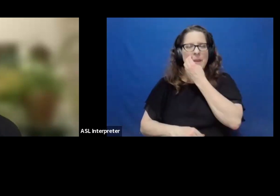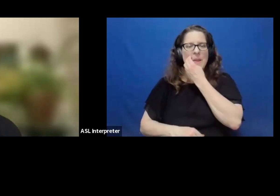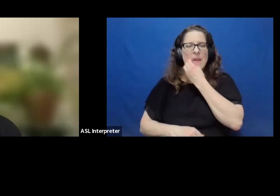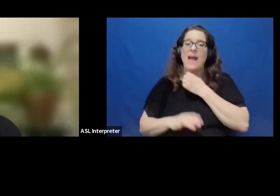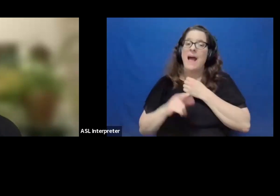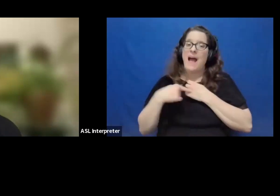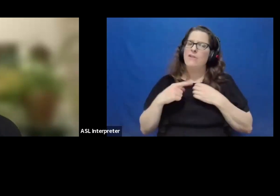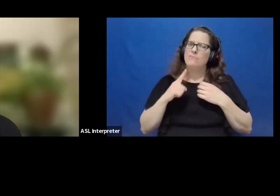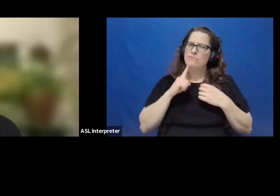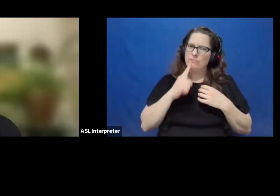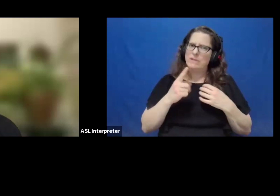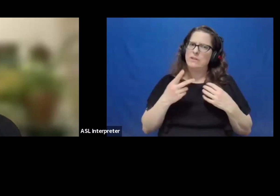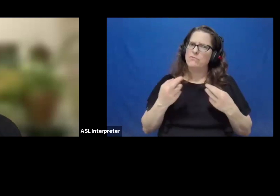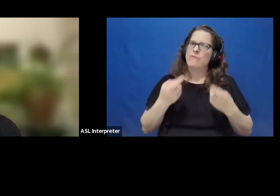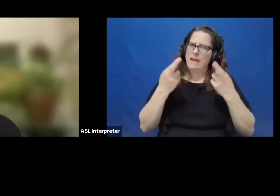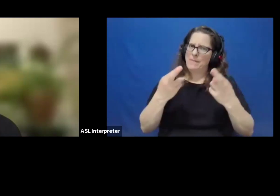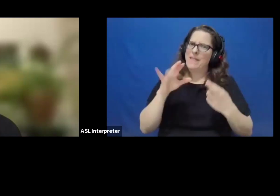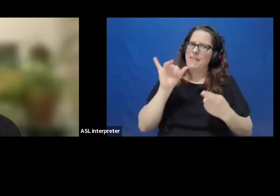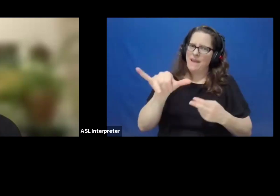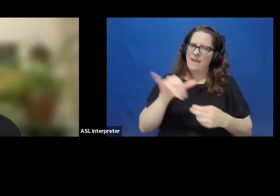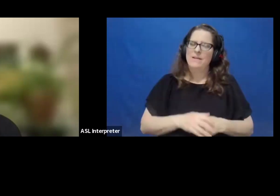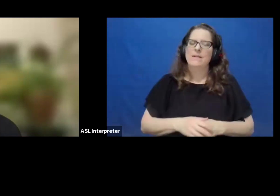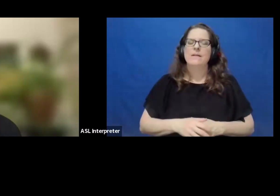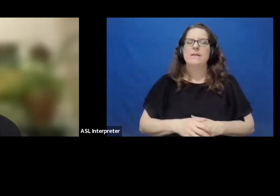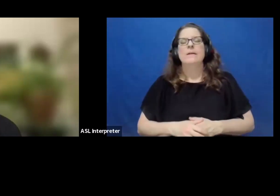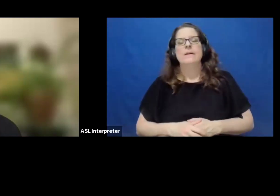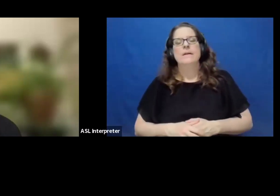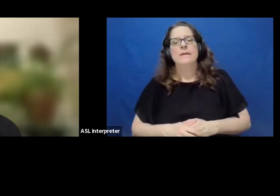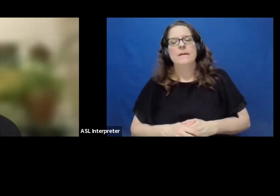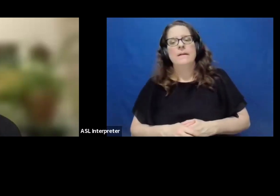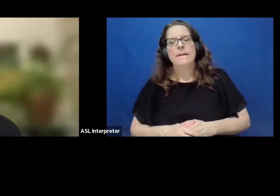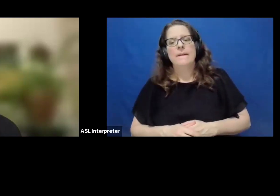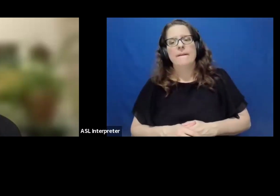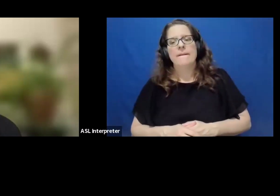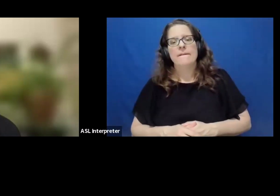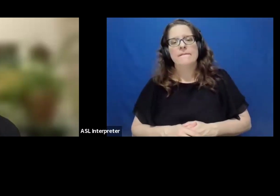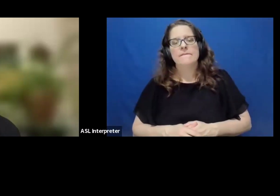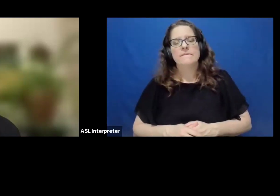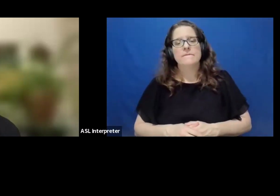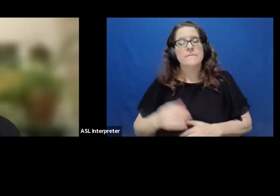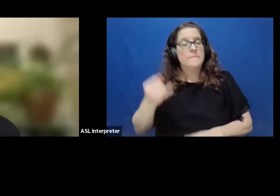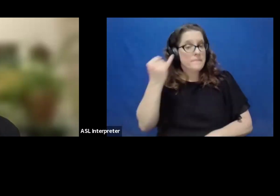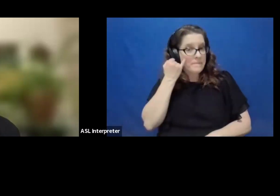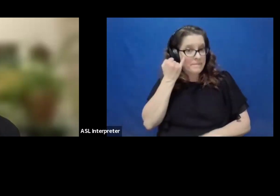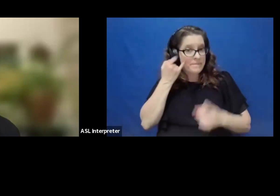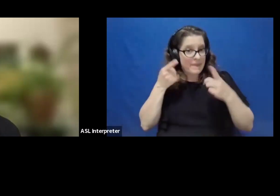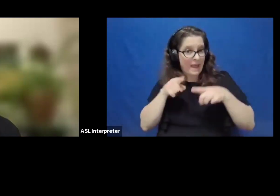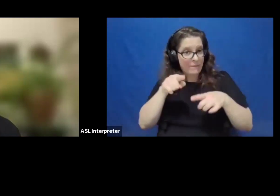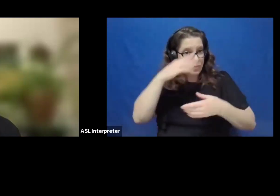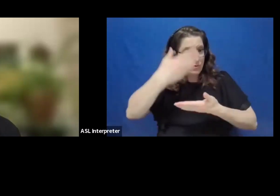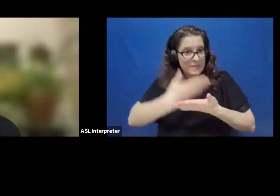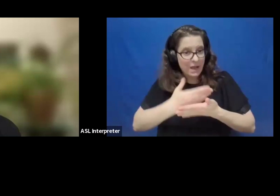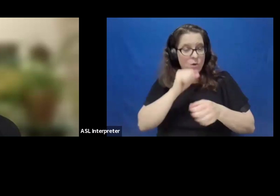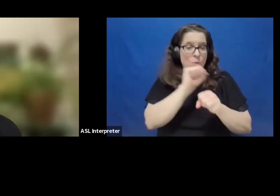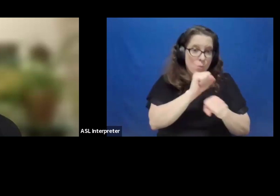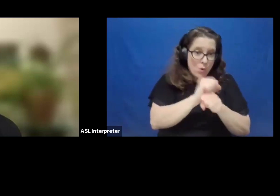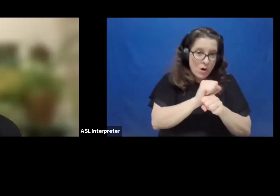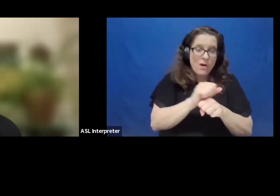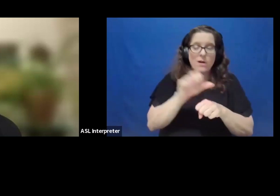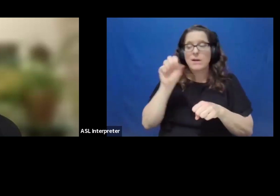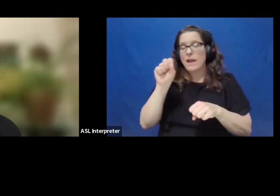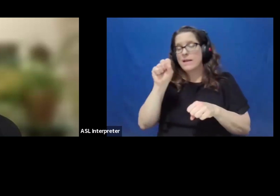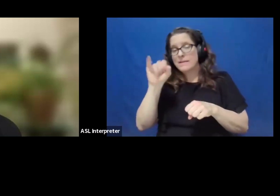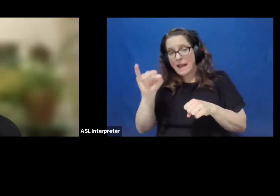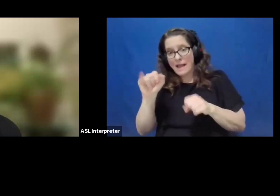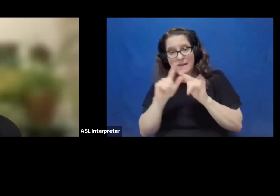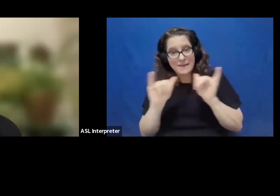strongly recommend. Now, if your son is working and getting SSI,